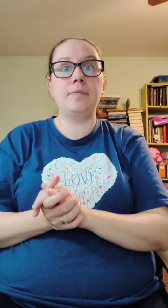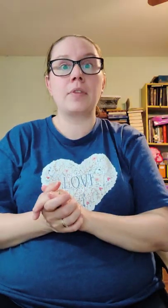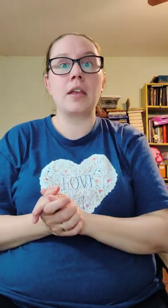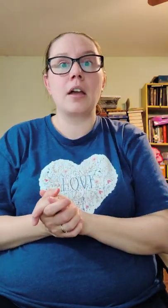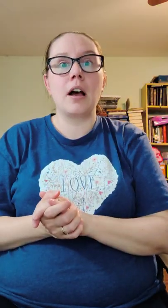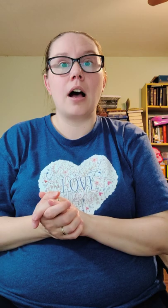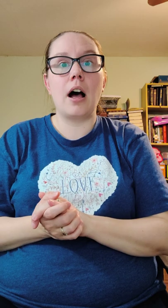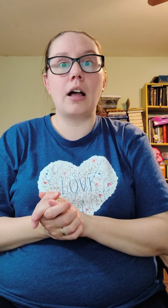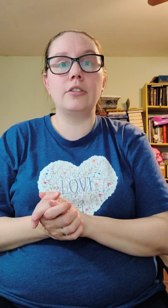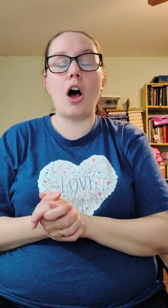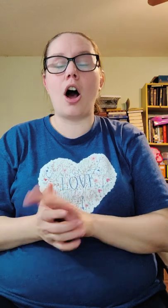Okay. Dog.